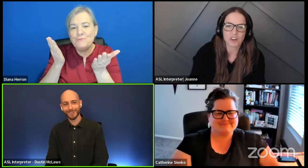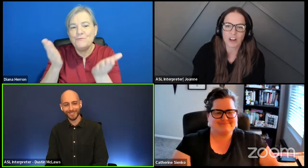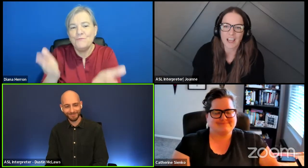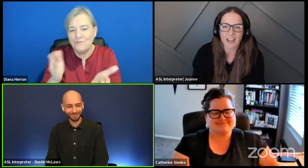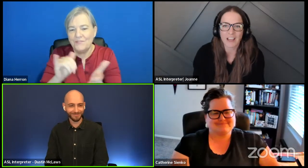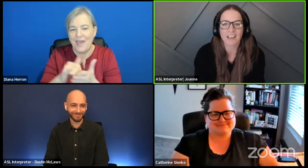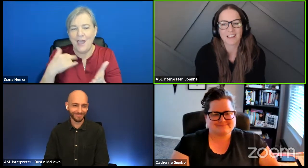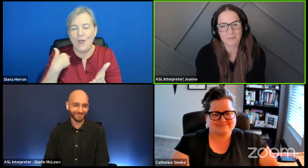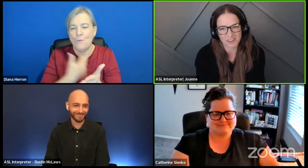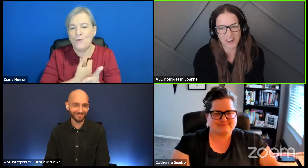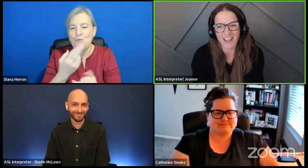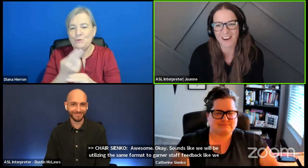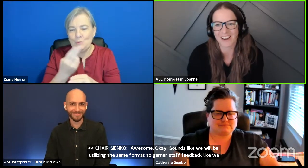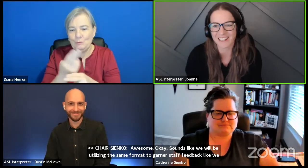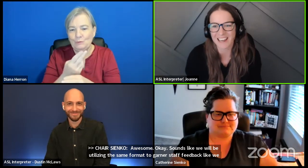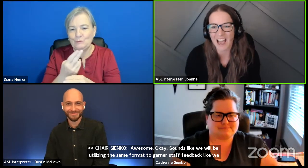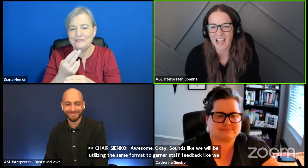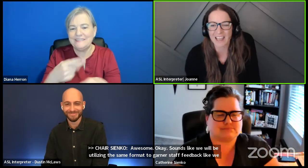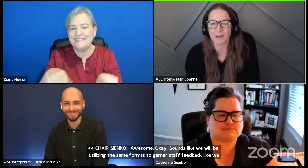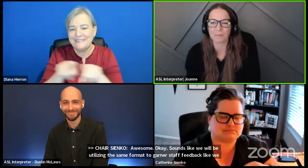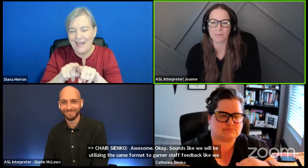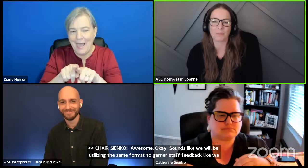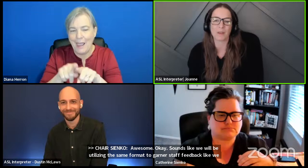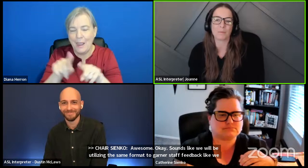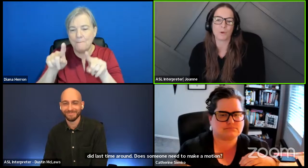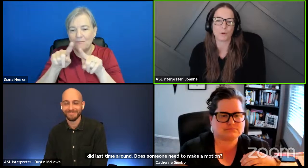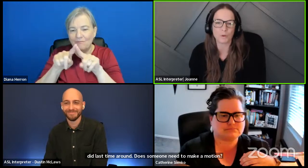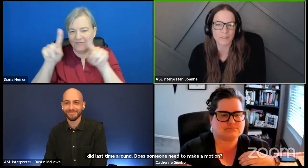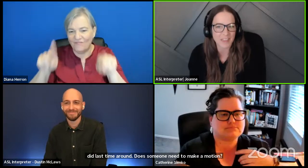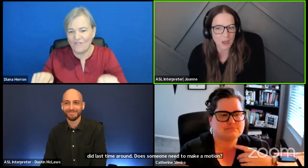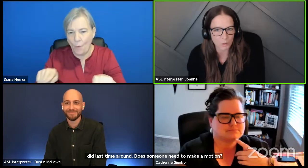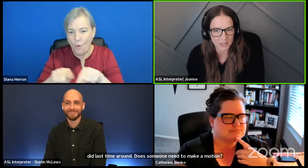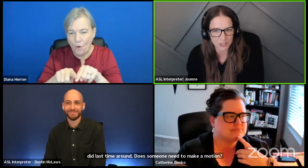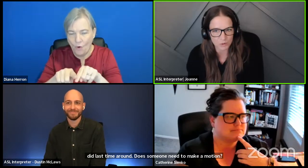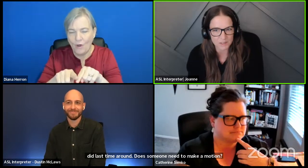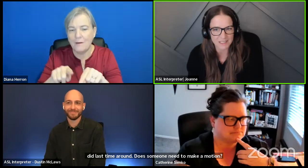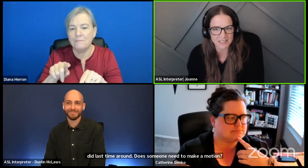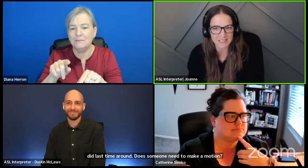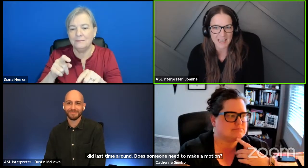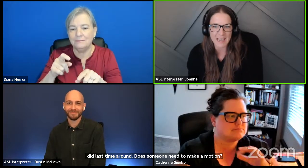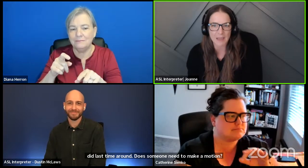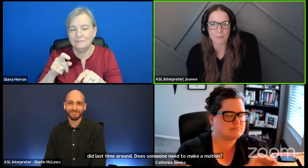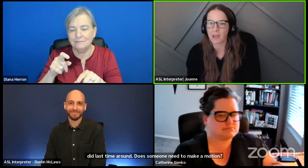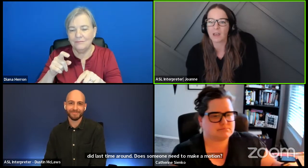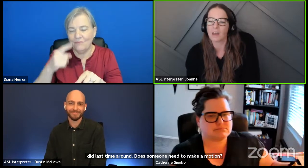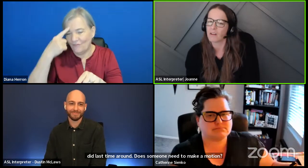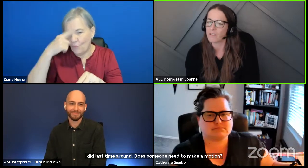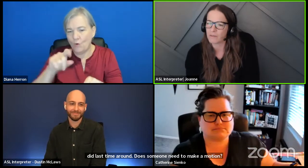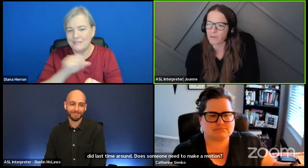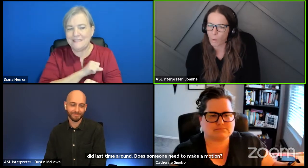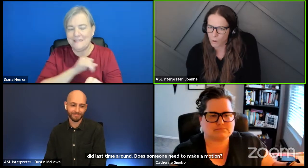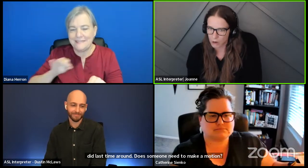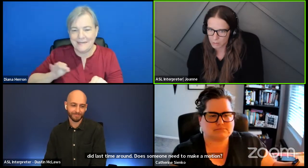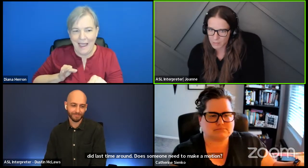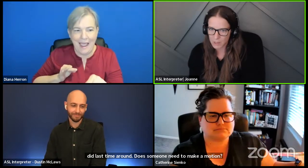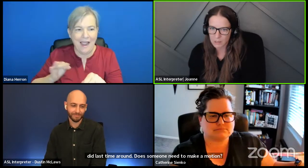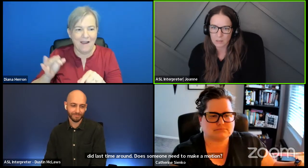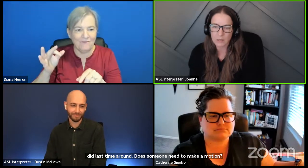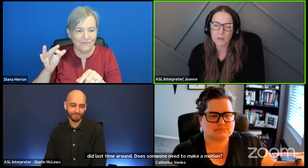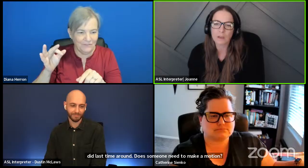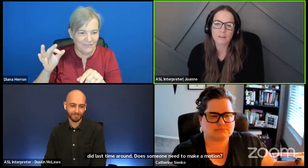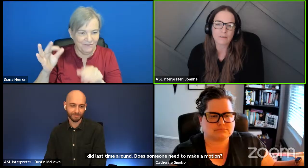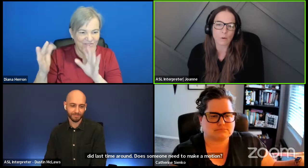This is Commissioner Herron. Commissioner Herron, I move that we use the same